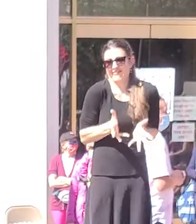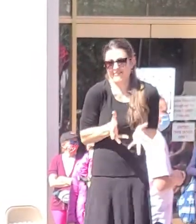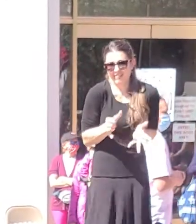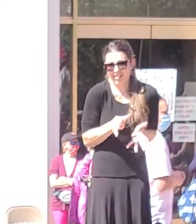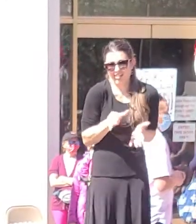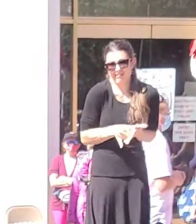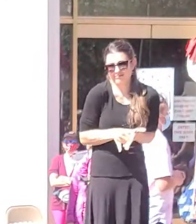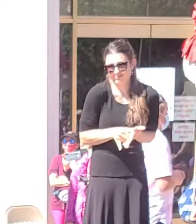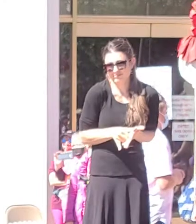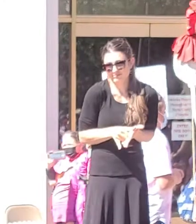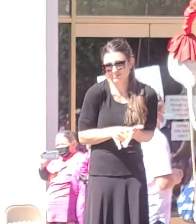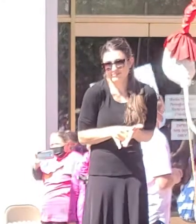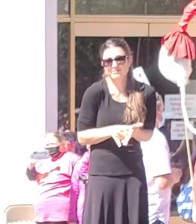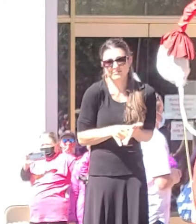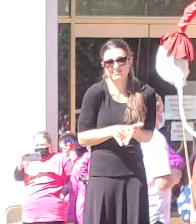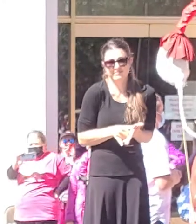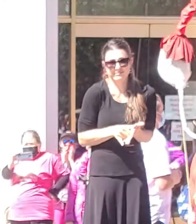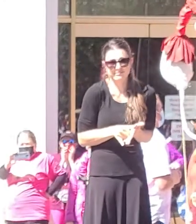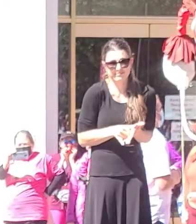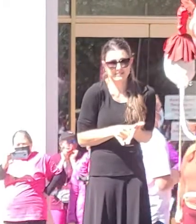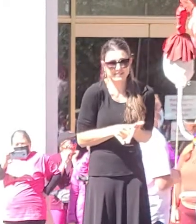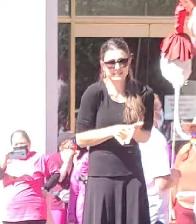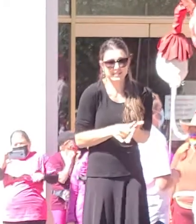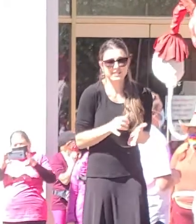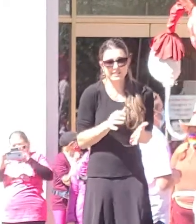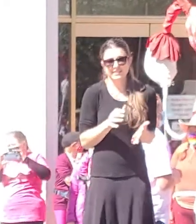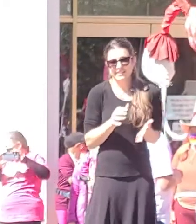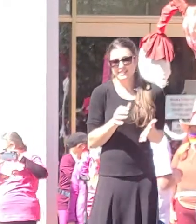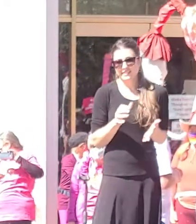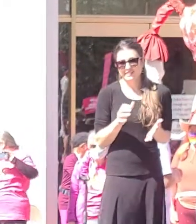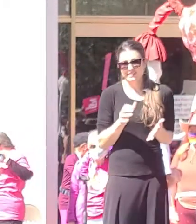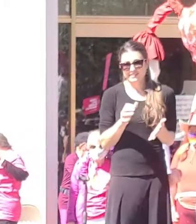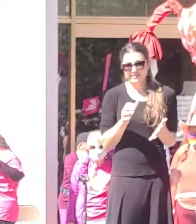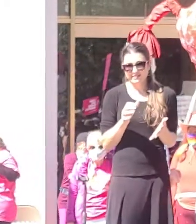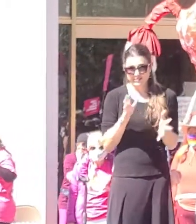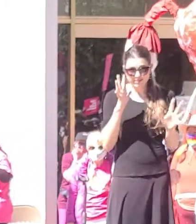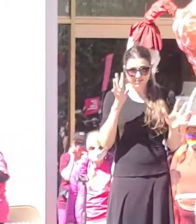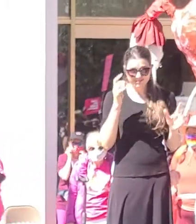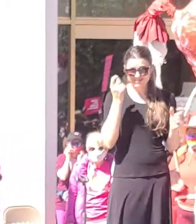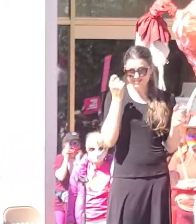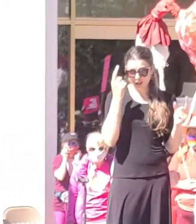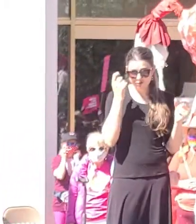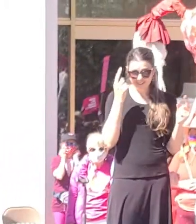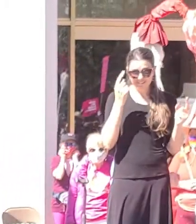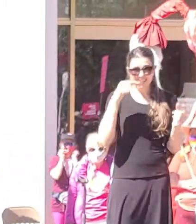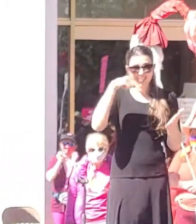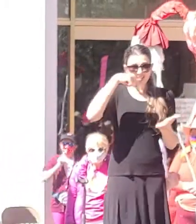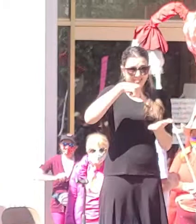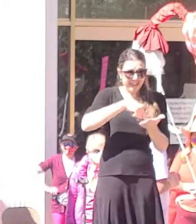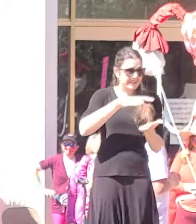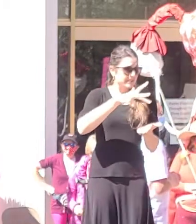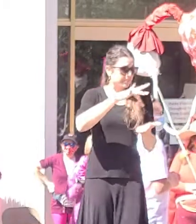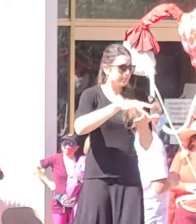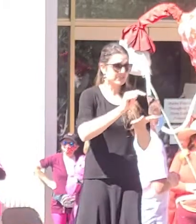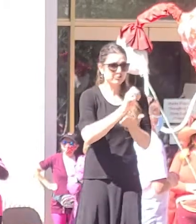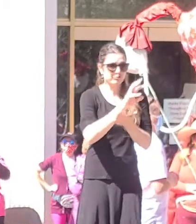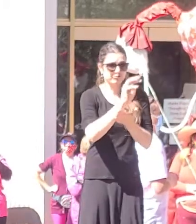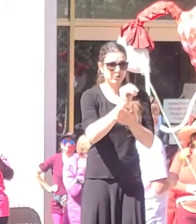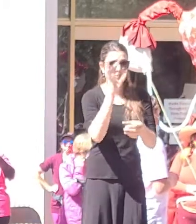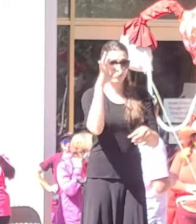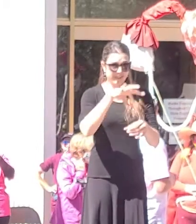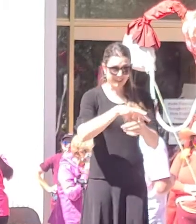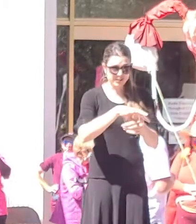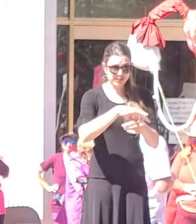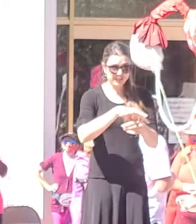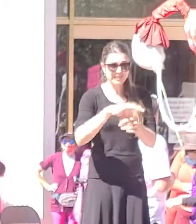country. I want everyone to wrap their heads around that. These midterm elections are about